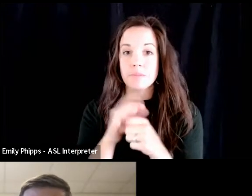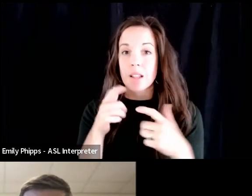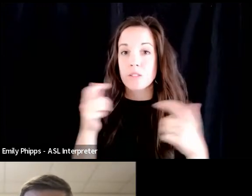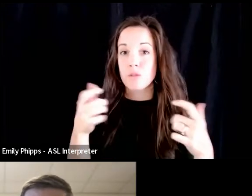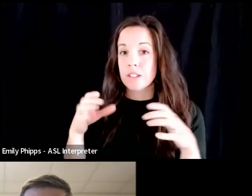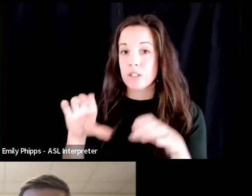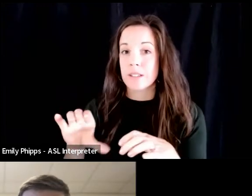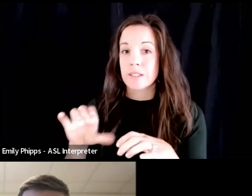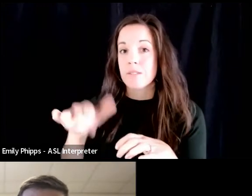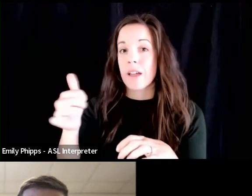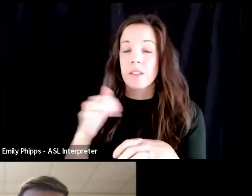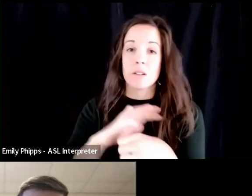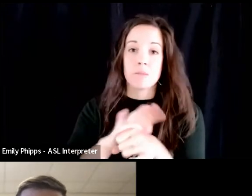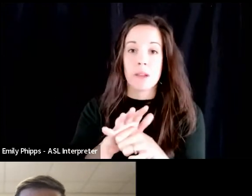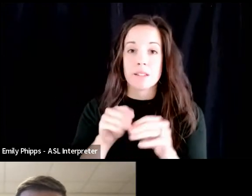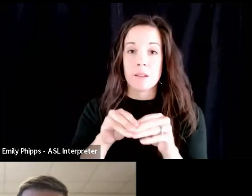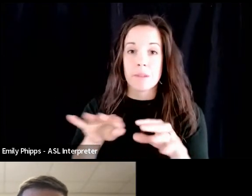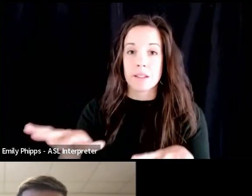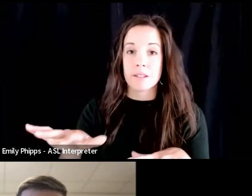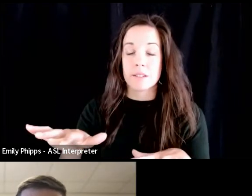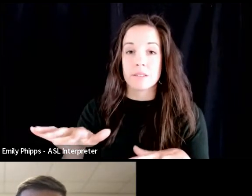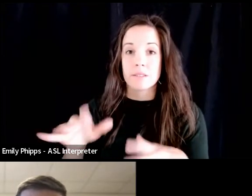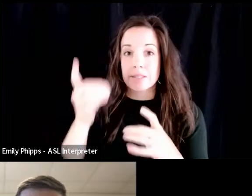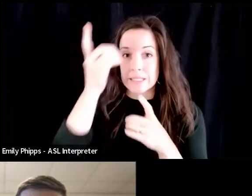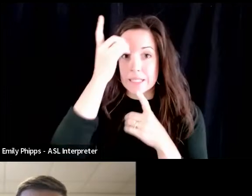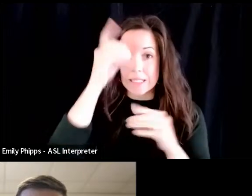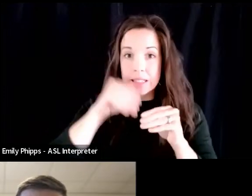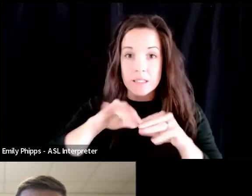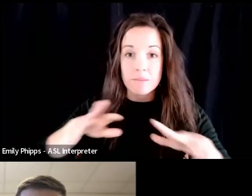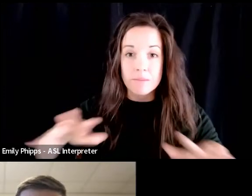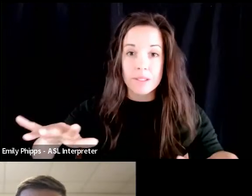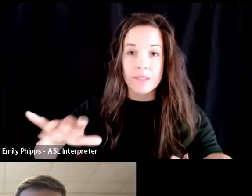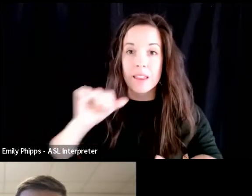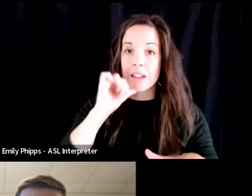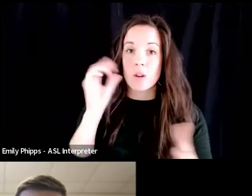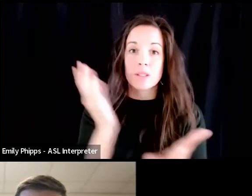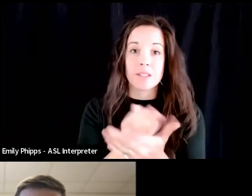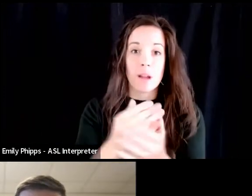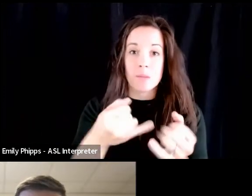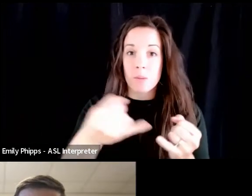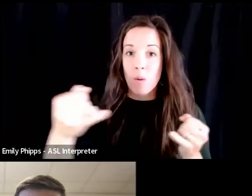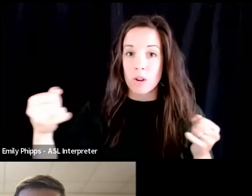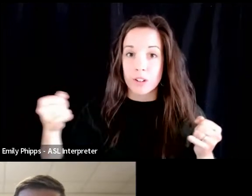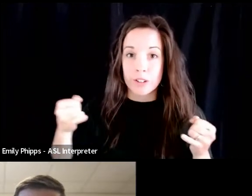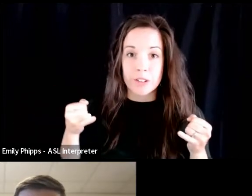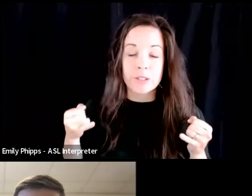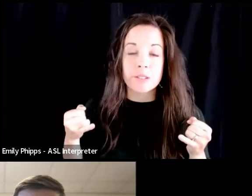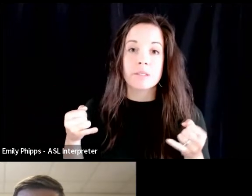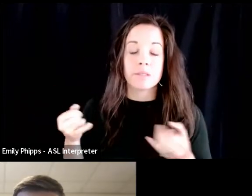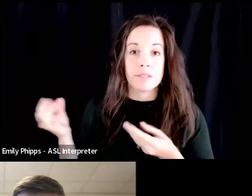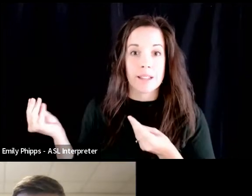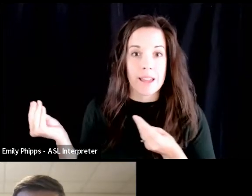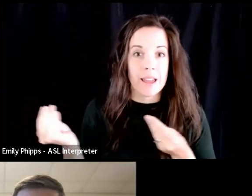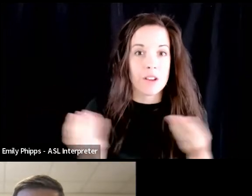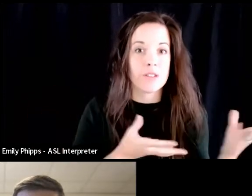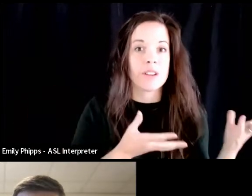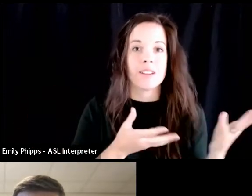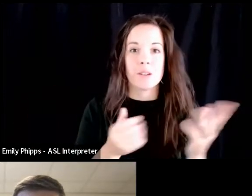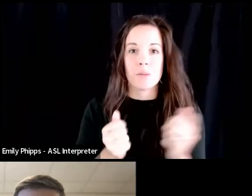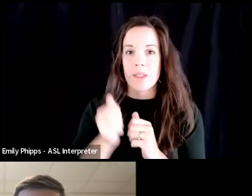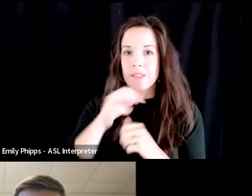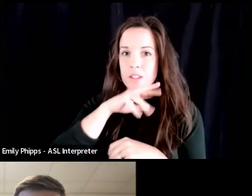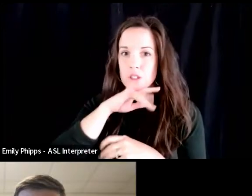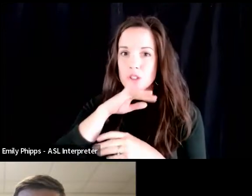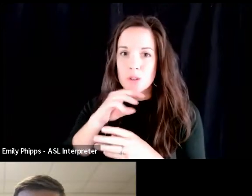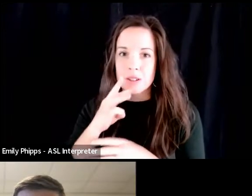of other pandemic diseases breaking out, and those diseases don't stop at a border. You know, they're carried with the sewage, as you saw,